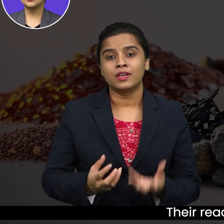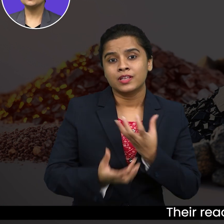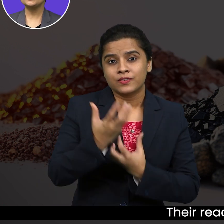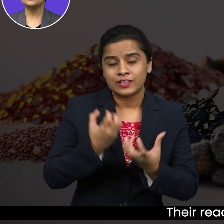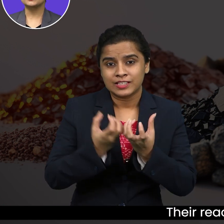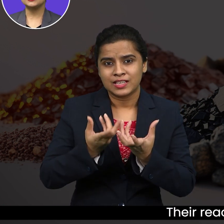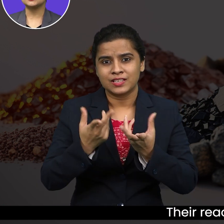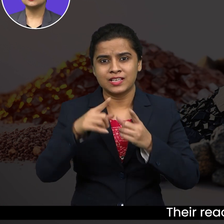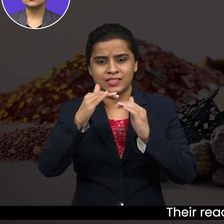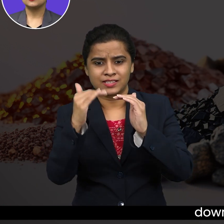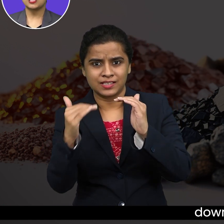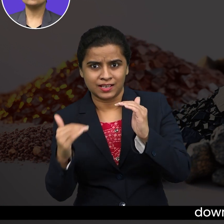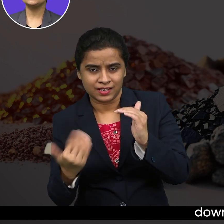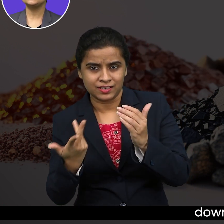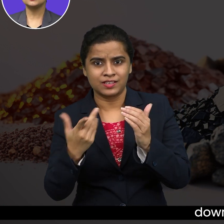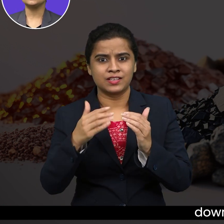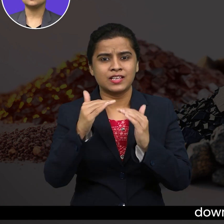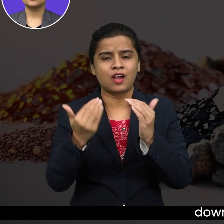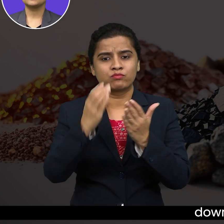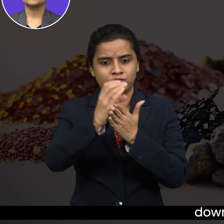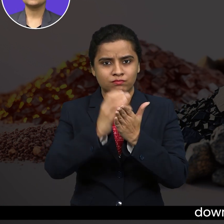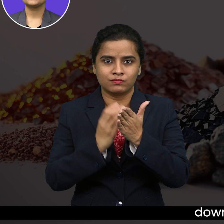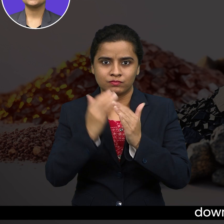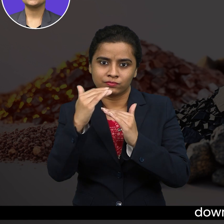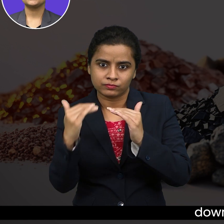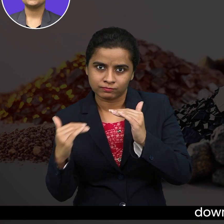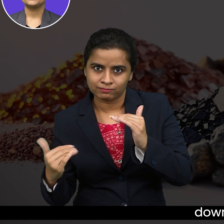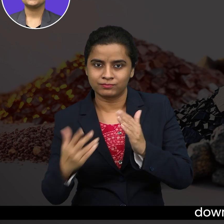Their reactivity decreases down the series.